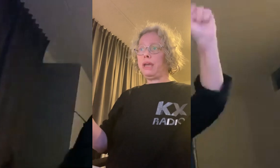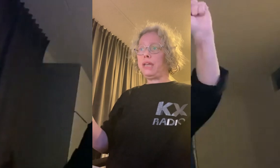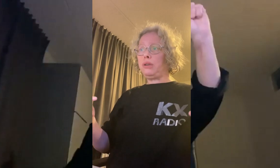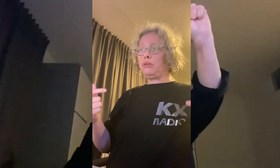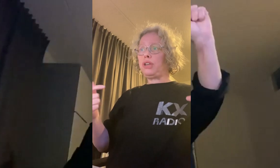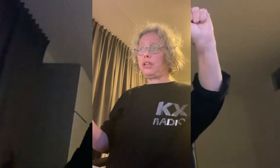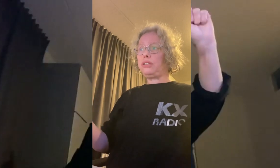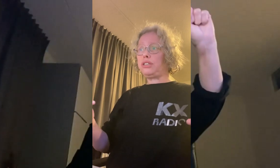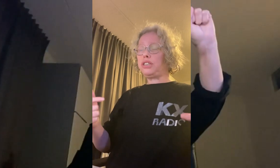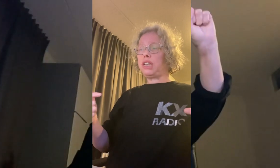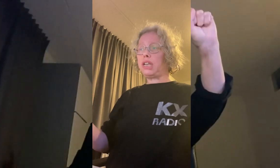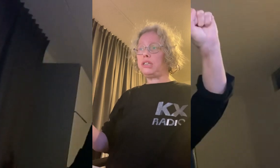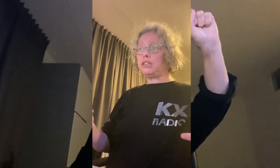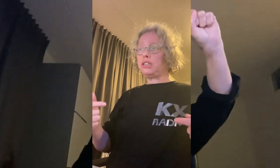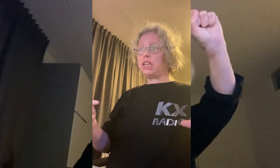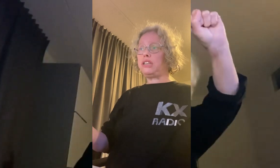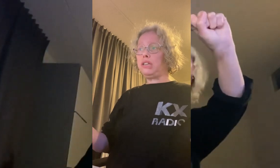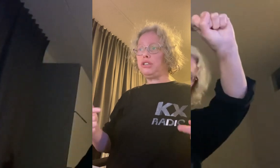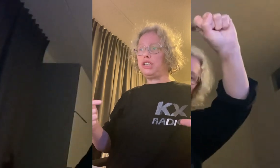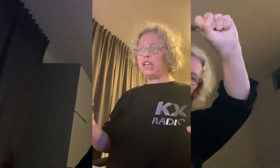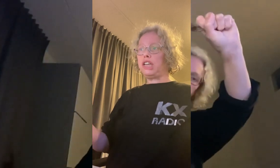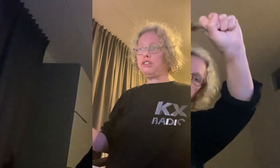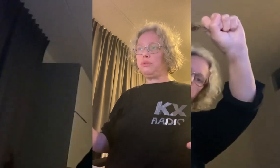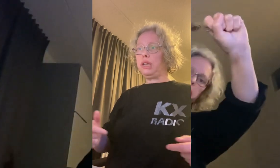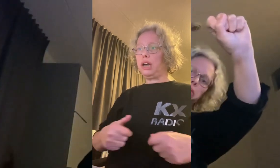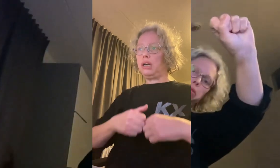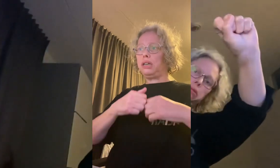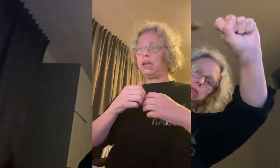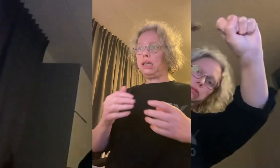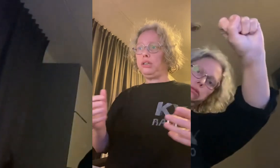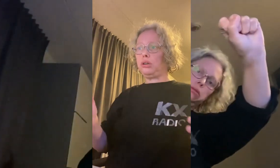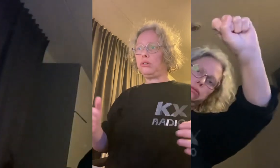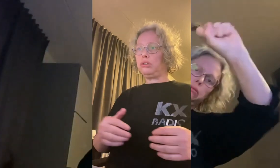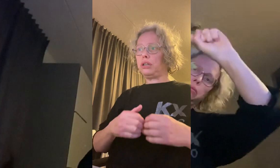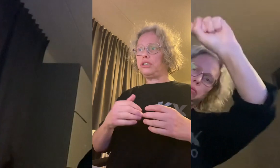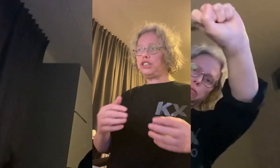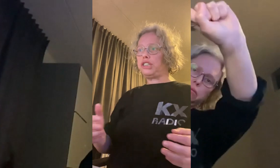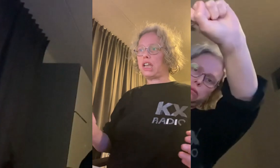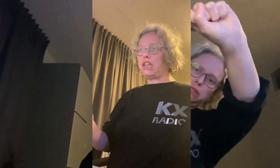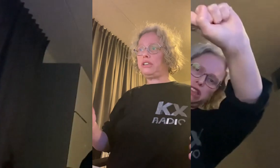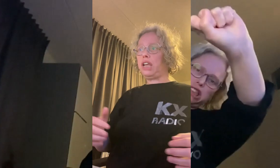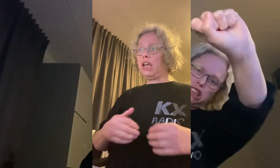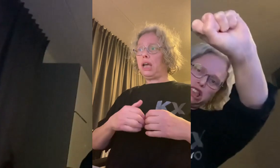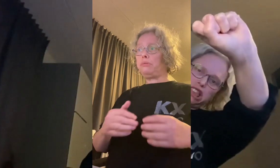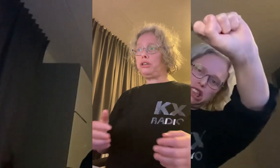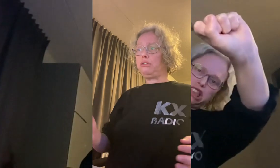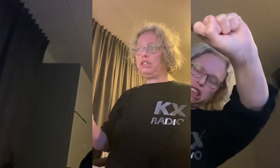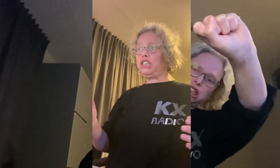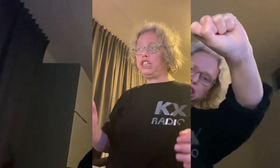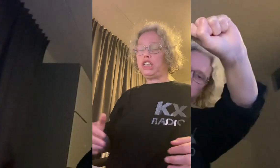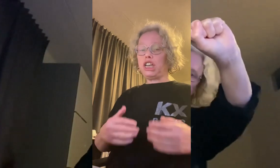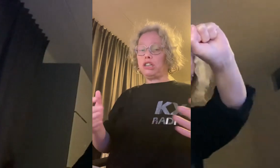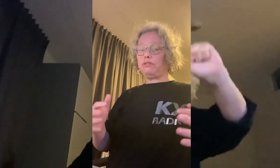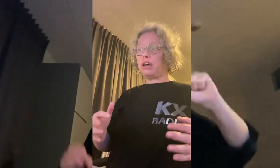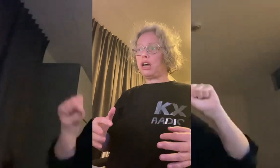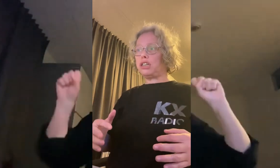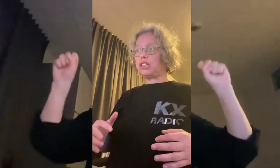not understand us and take us as we are, they don't understand absolutely shit of us,